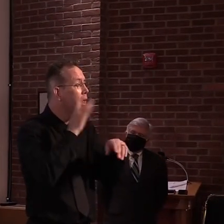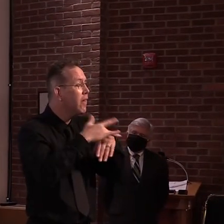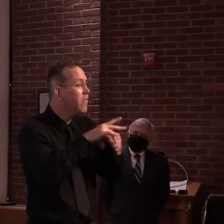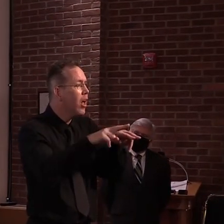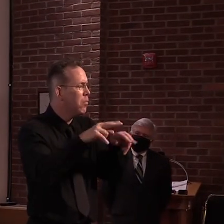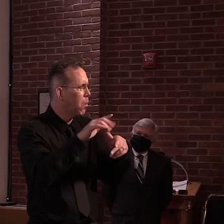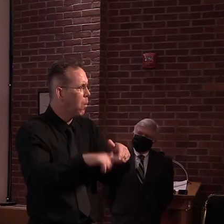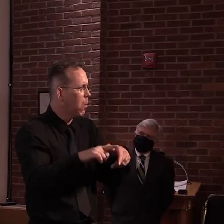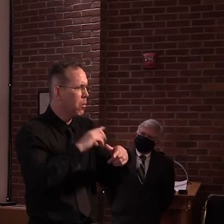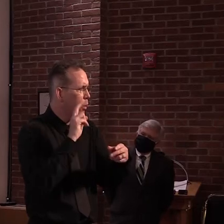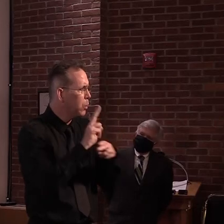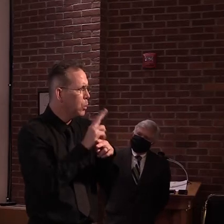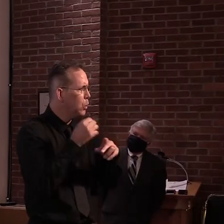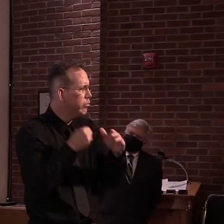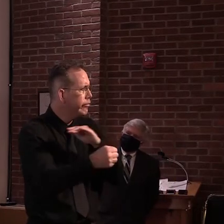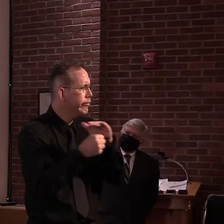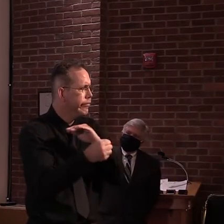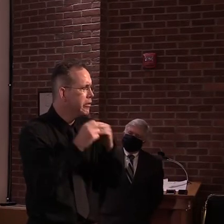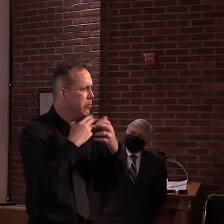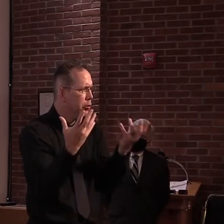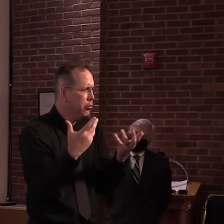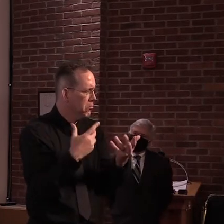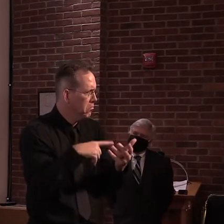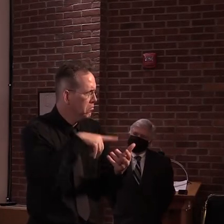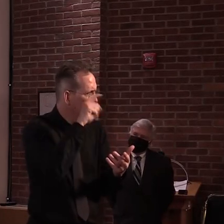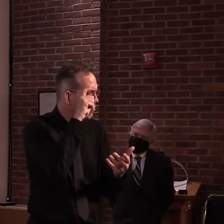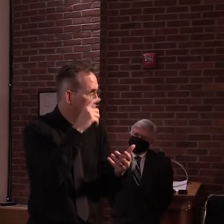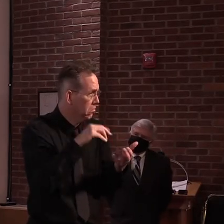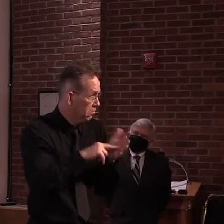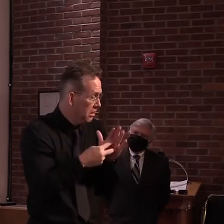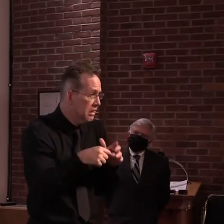Challenging question, but great question. I think that part of it is